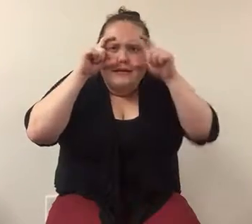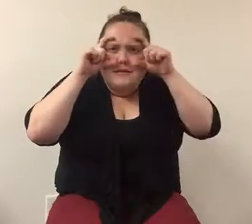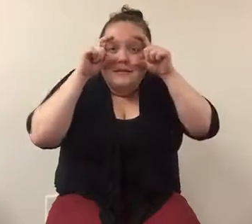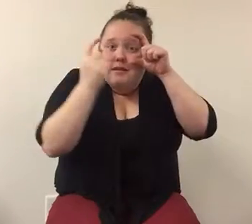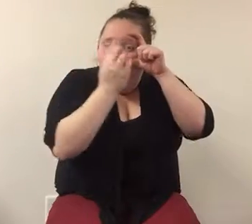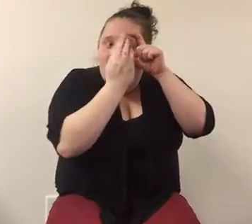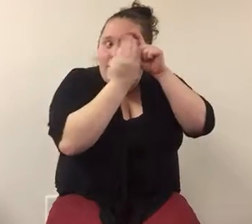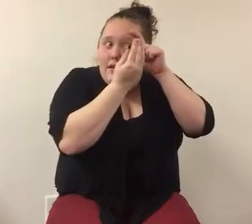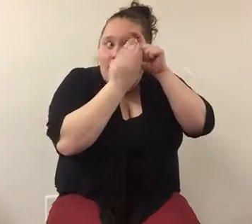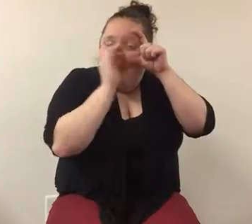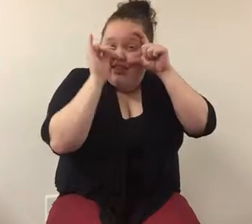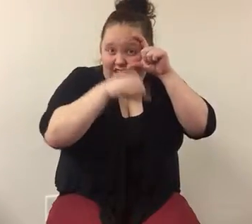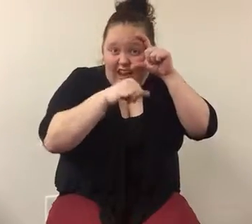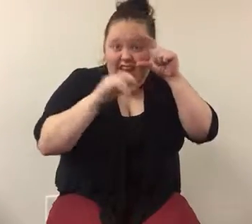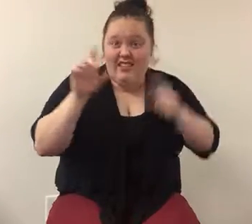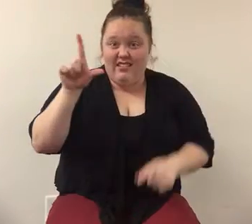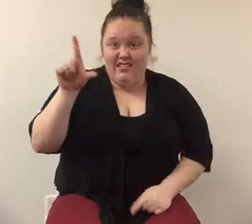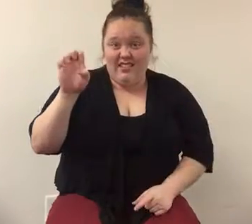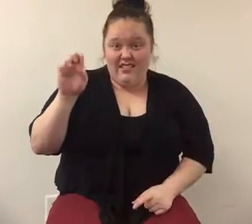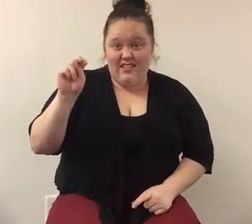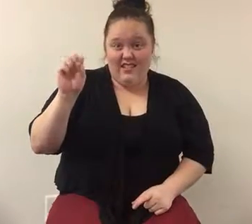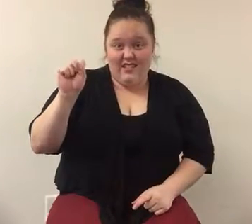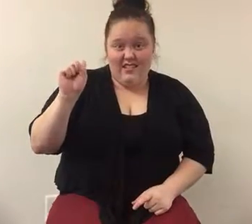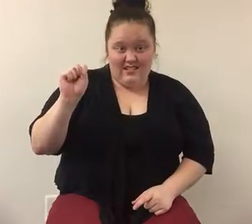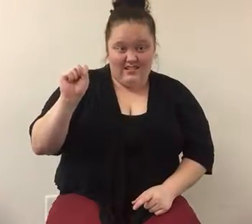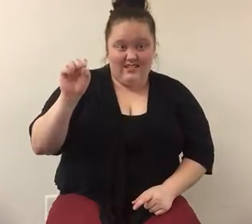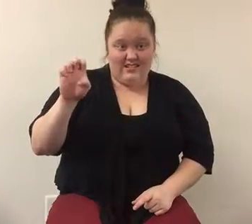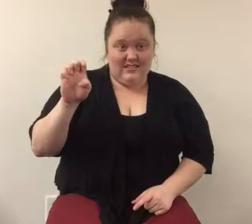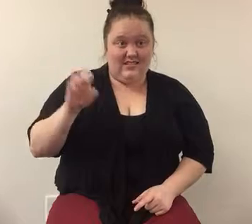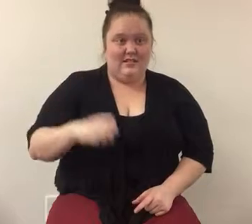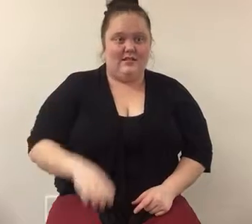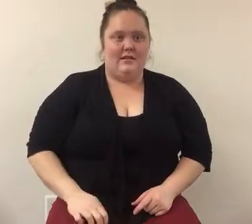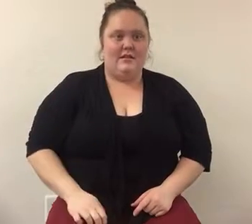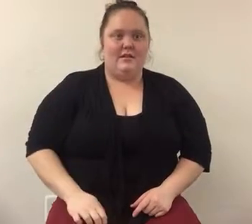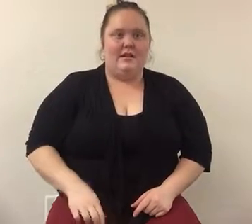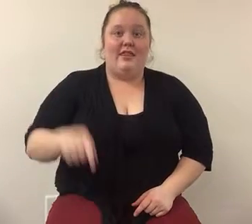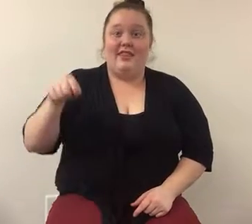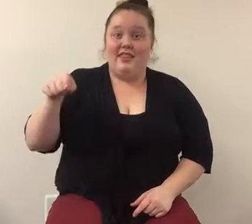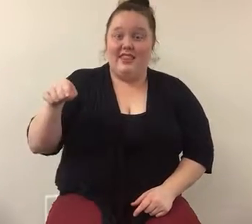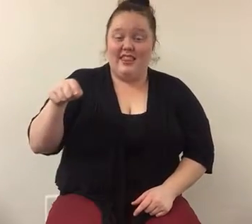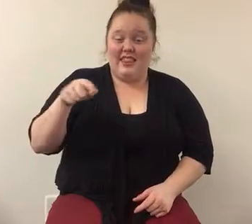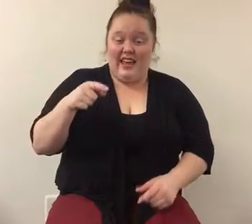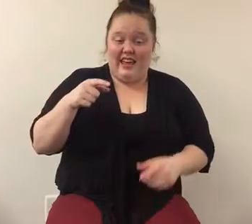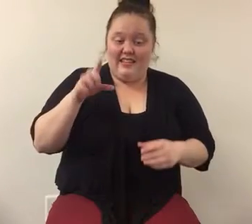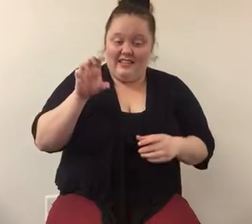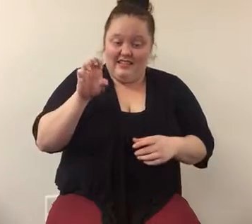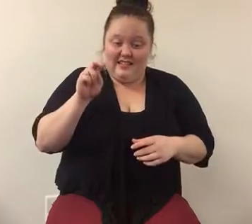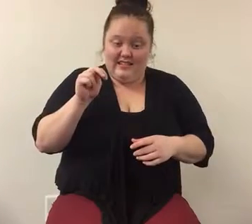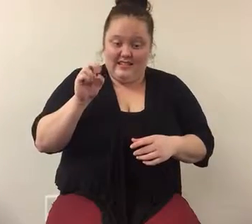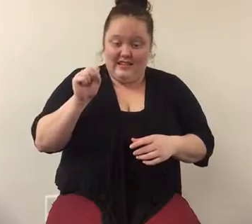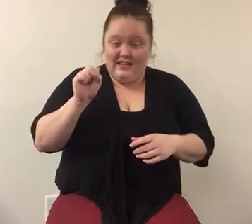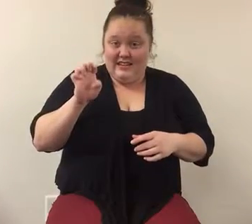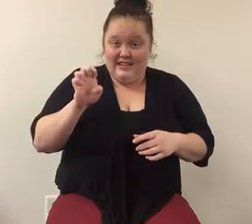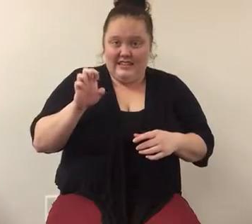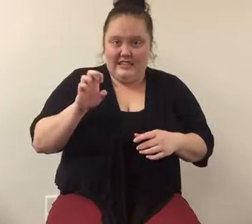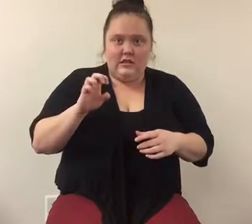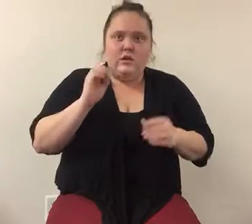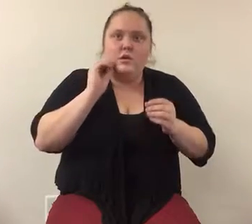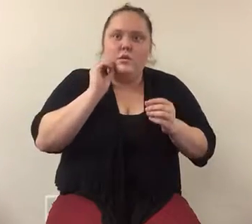which means you can bend it or fold it or change its shape, but then it restores to the position or the shape that it should